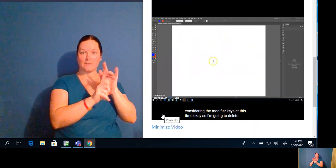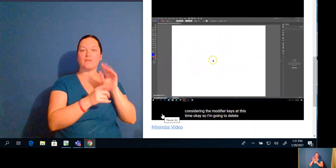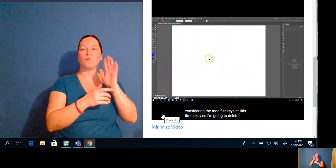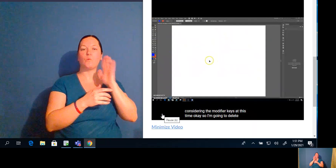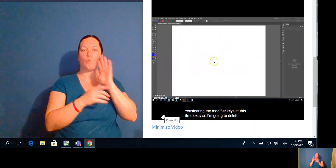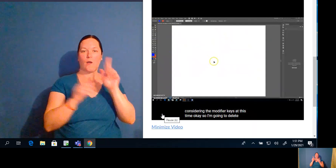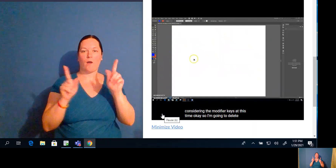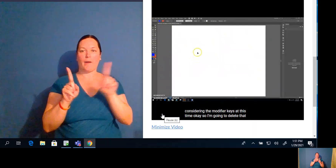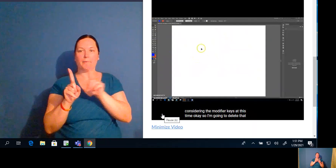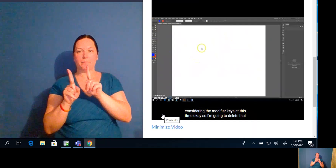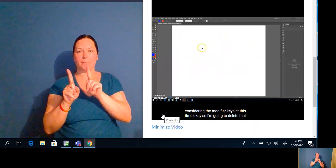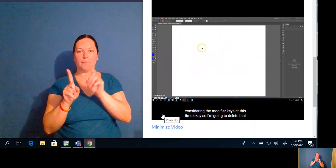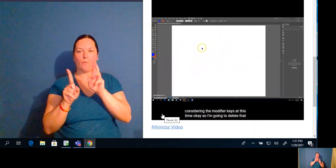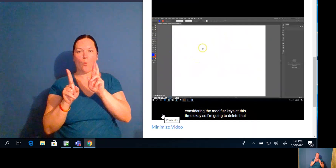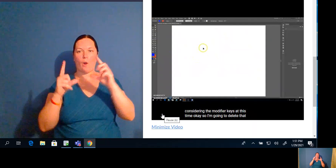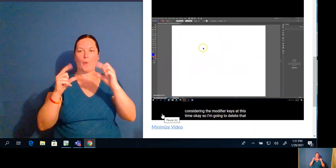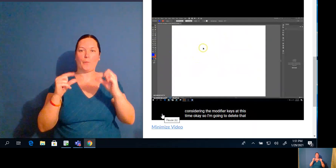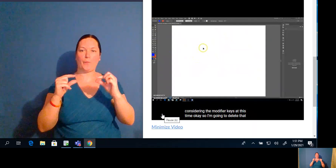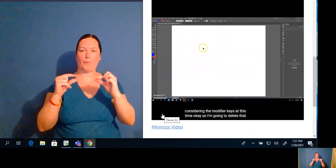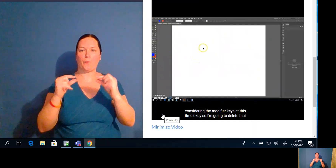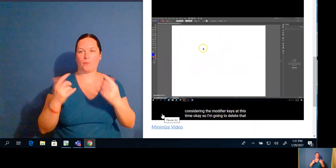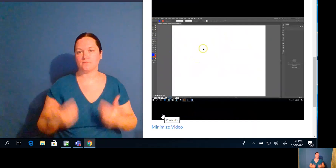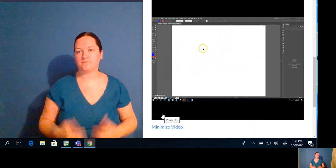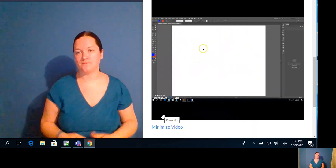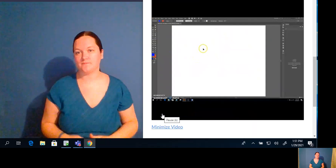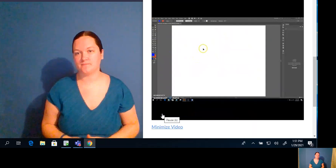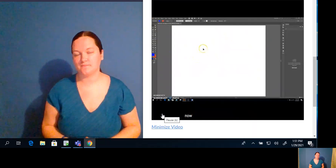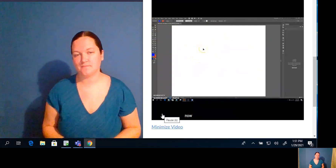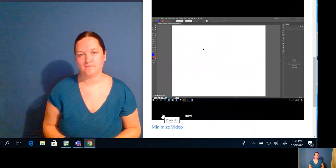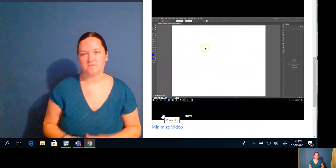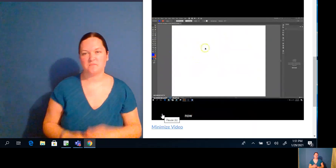so I'm going to delete that.